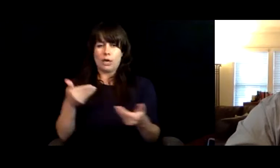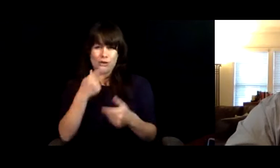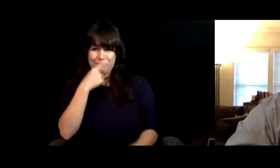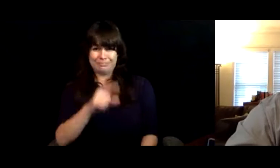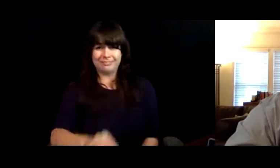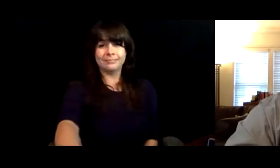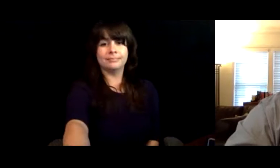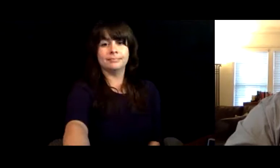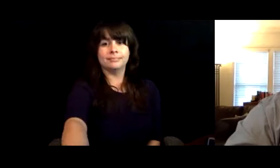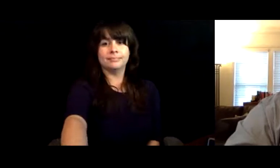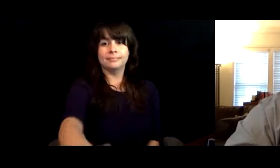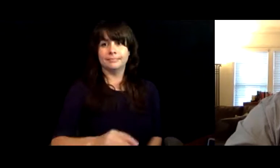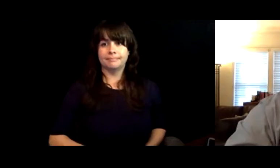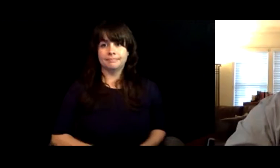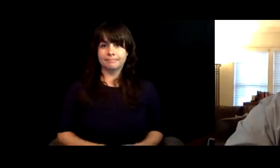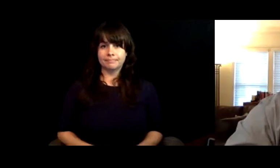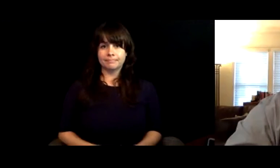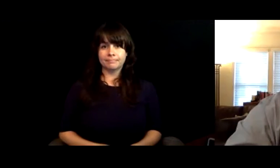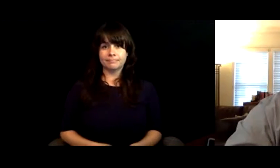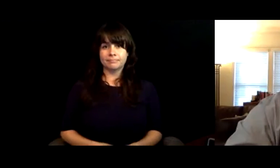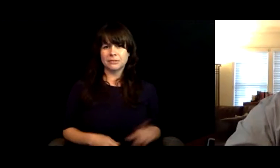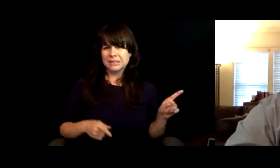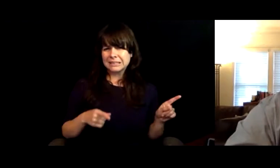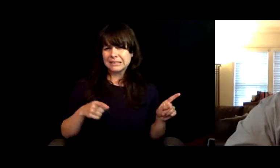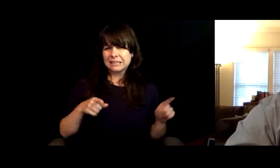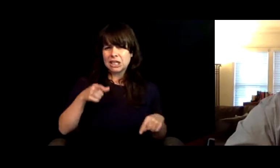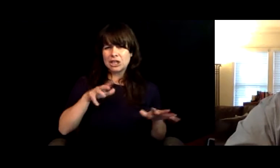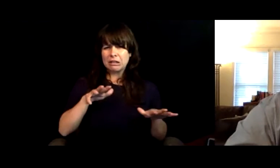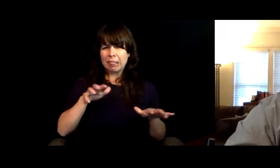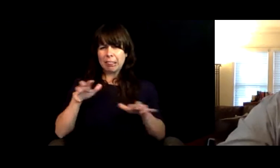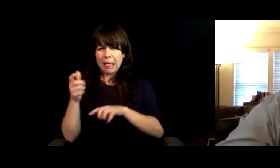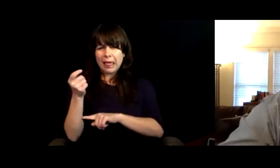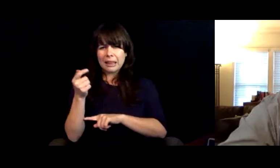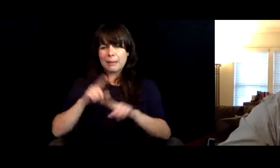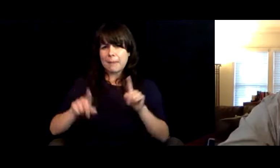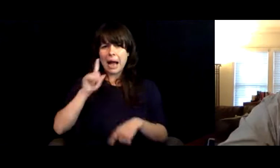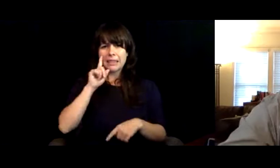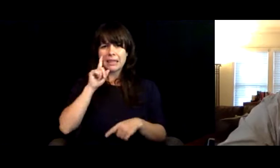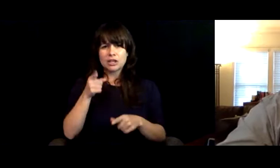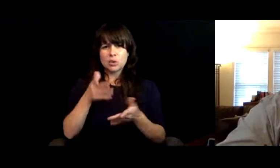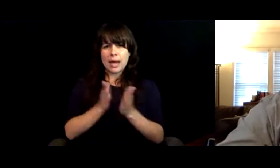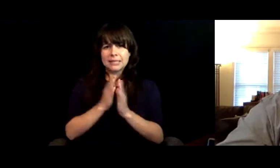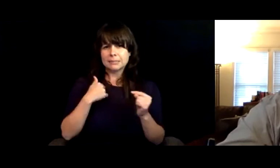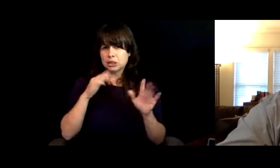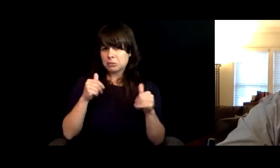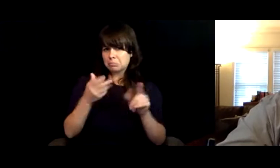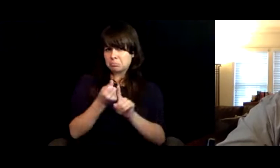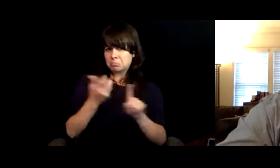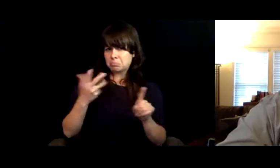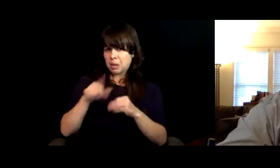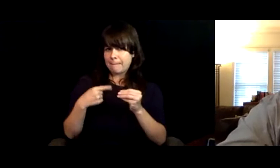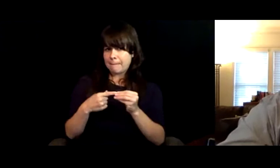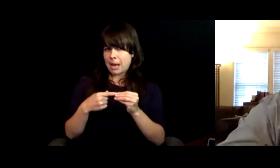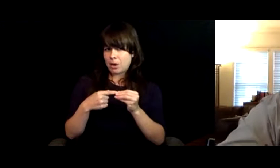grateful. Lucy, you broke up a little bit there, but I think you said give a little bit of